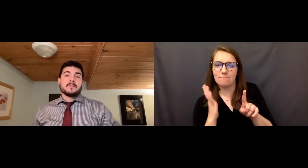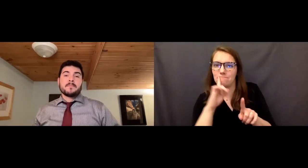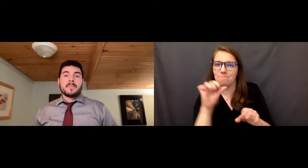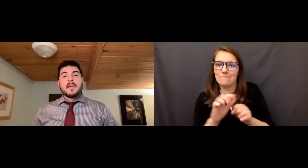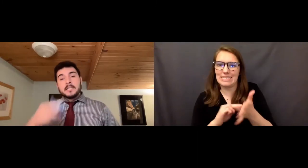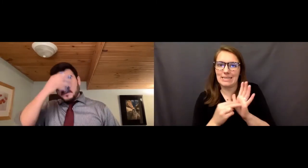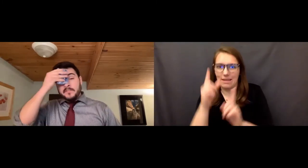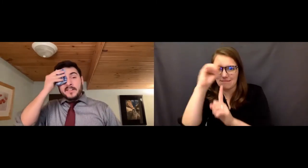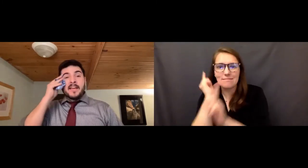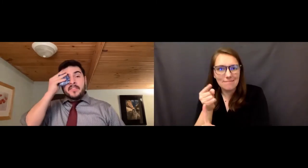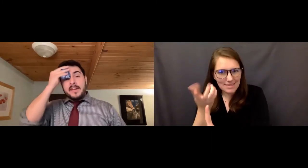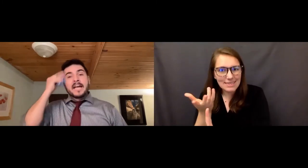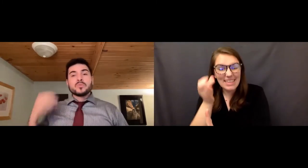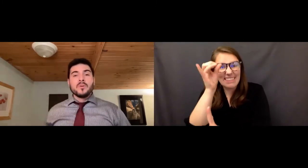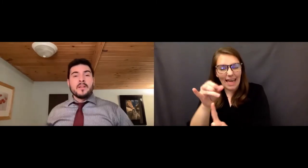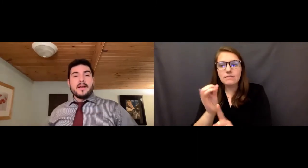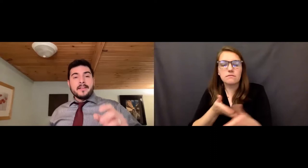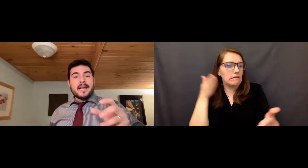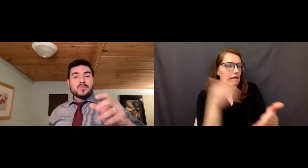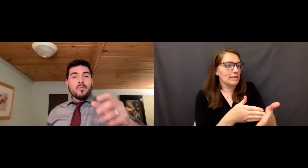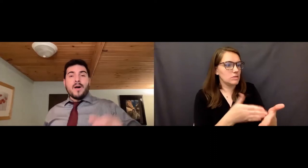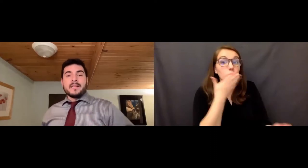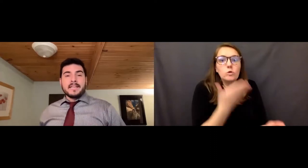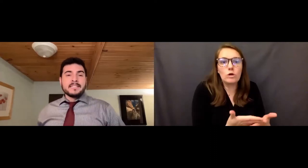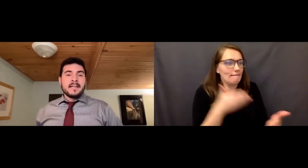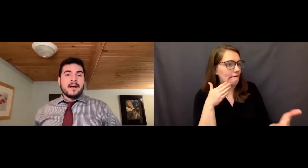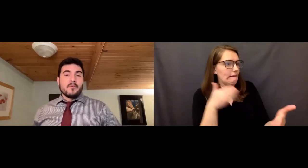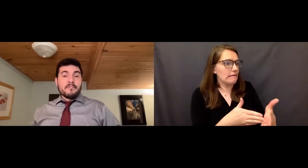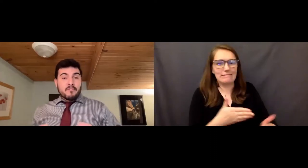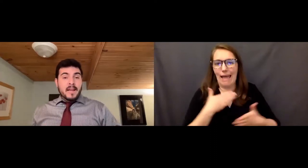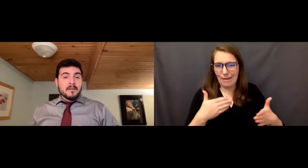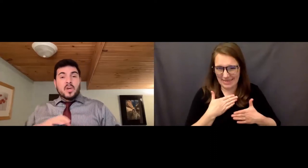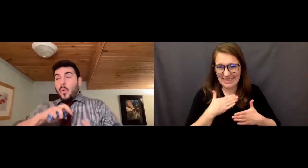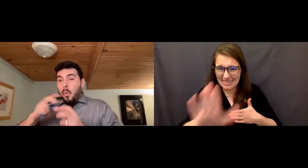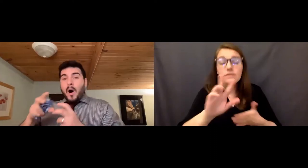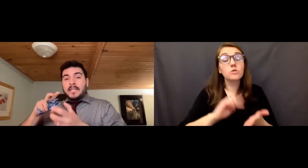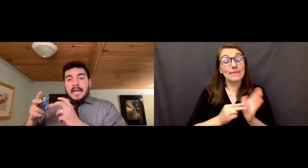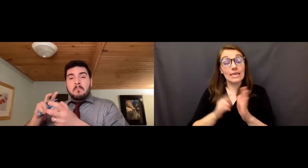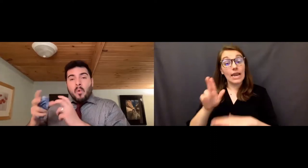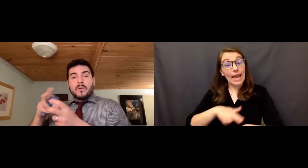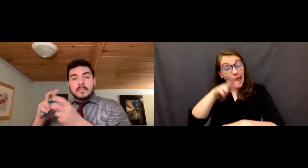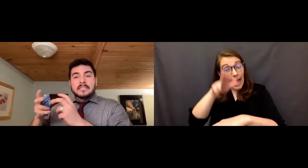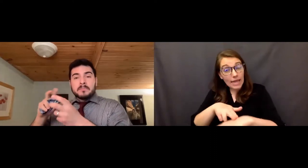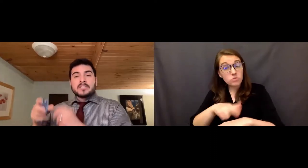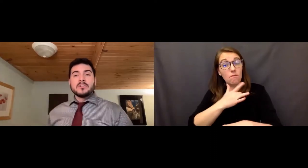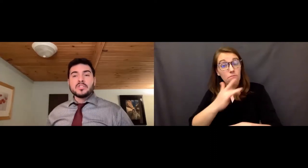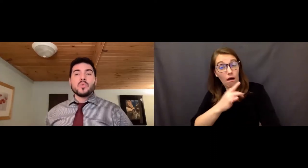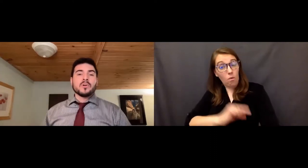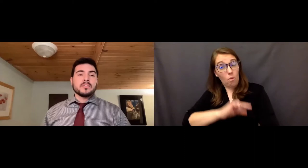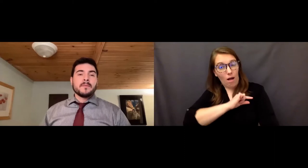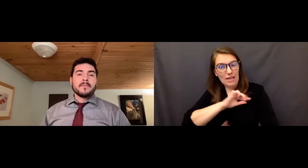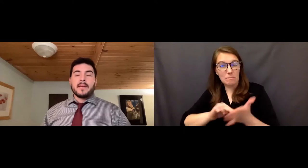happiness. Specifically, the natural qualities are reframed as quasi-moral